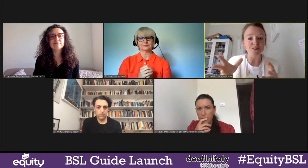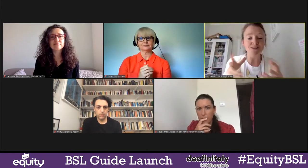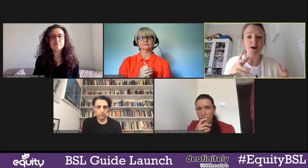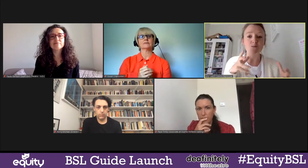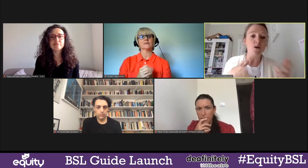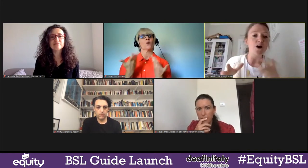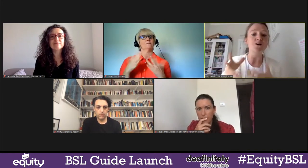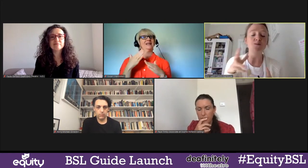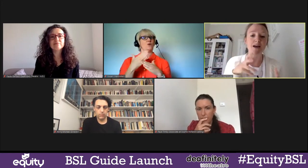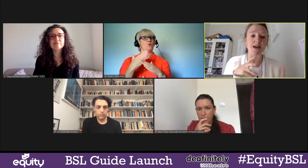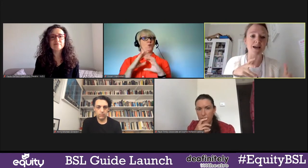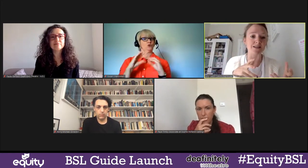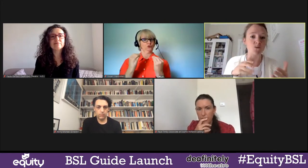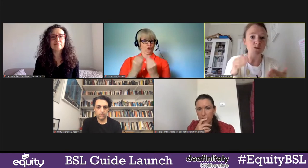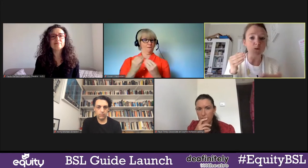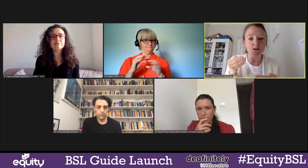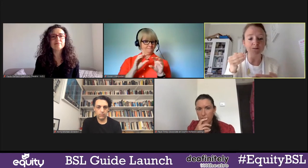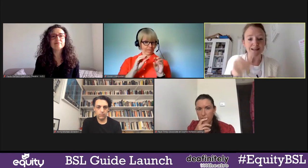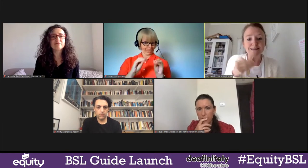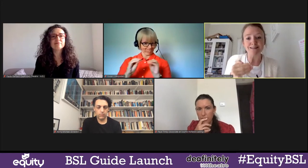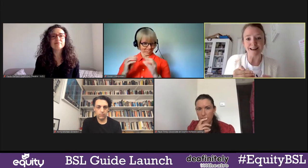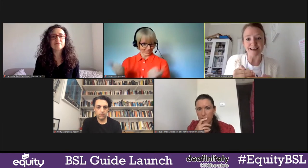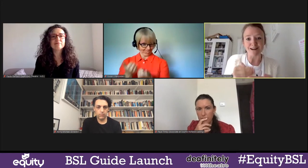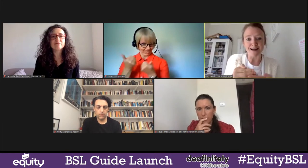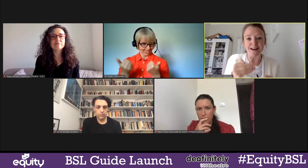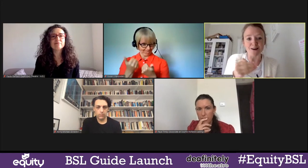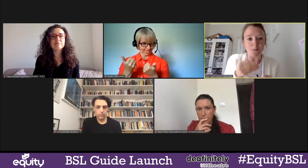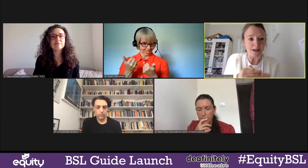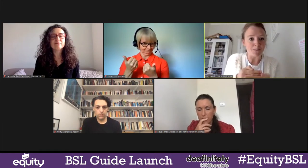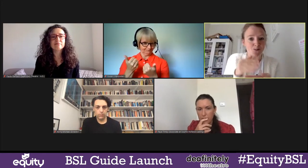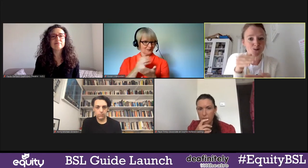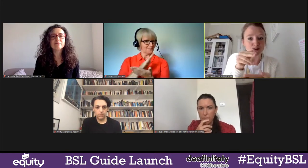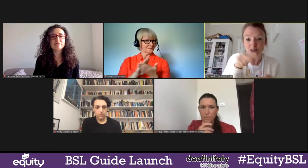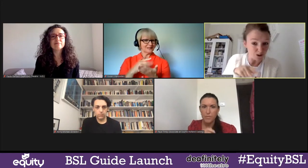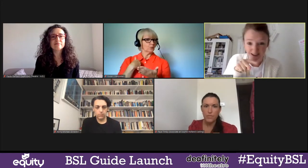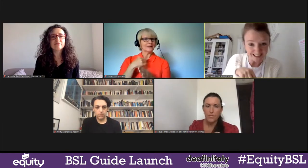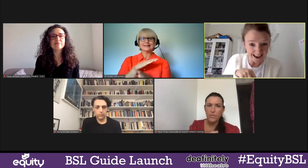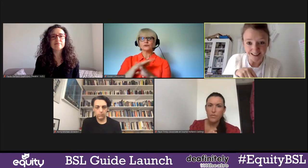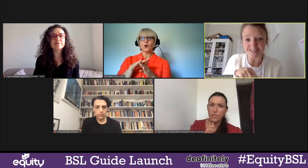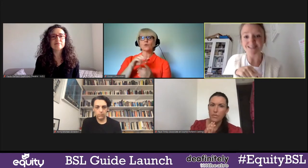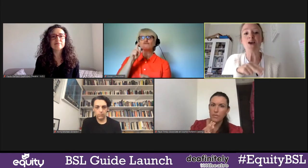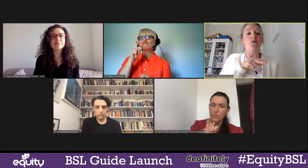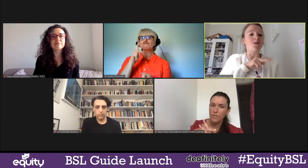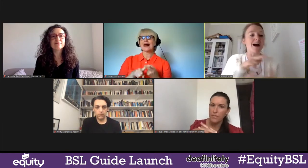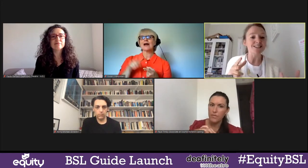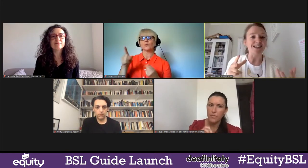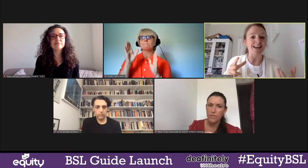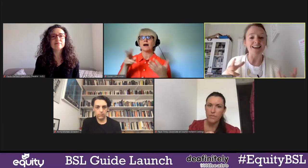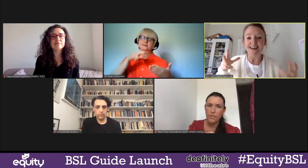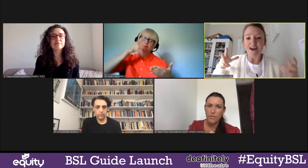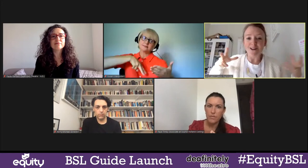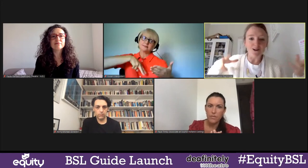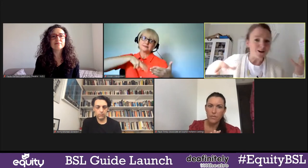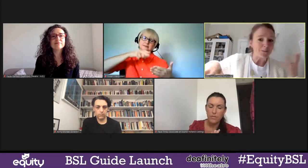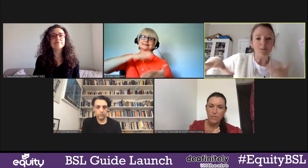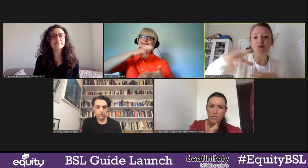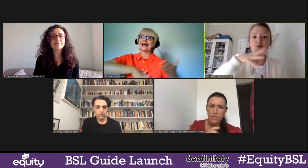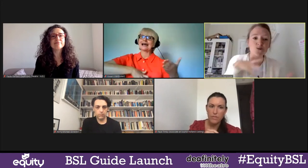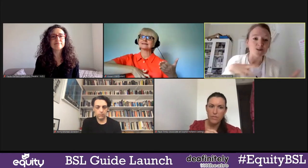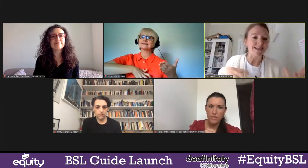And what those meant is that we weren't instantly relying on people to just look at text. We were actually looking at people's storytelling,